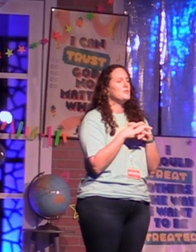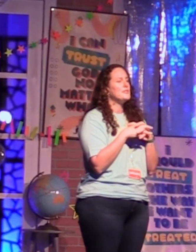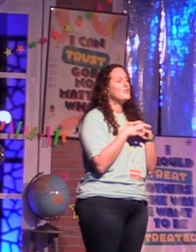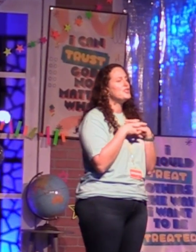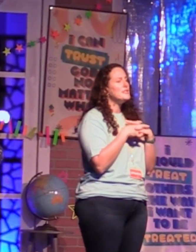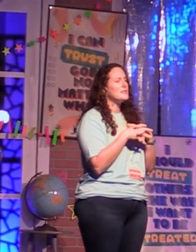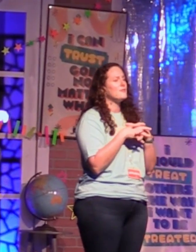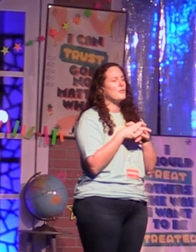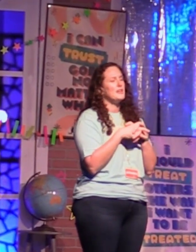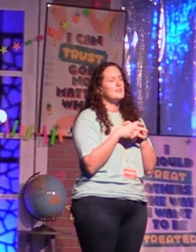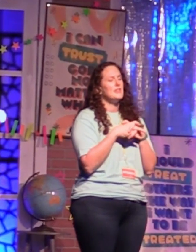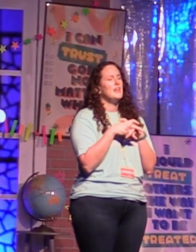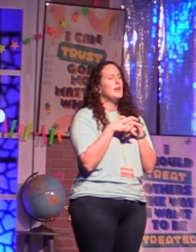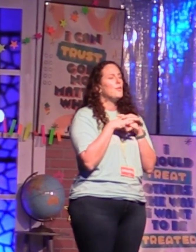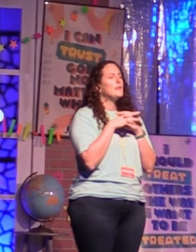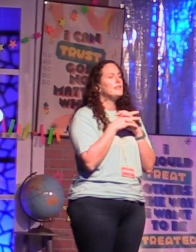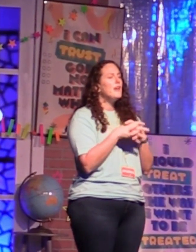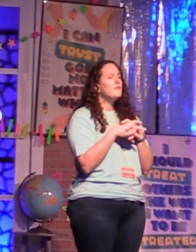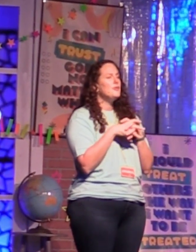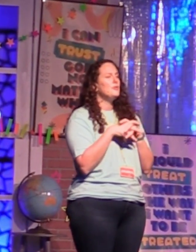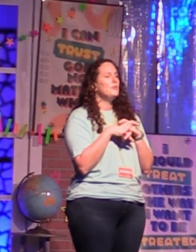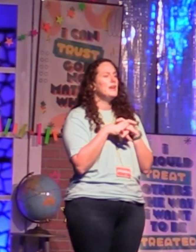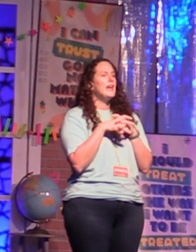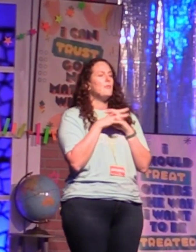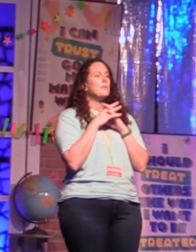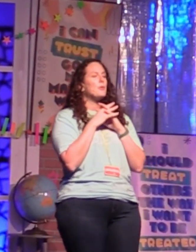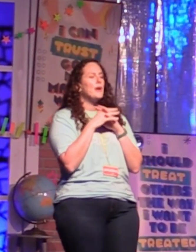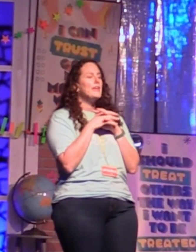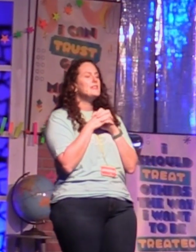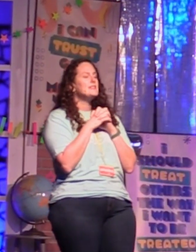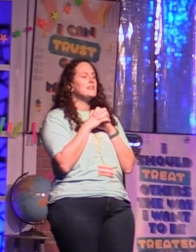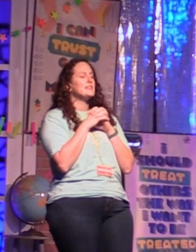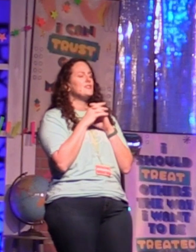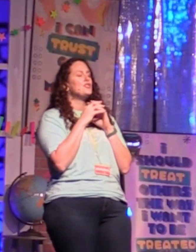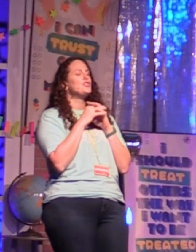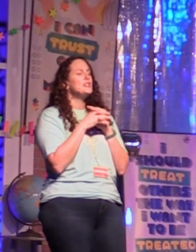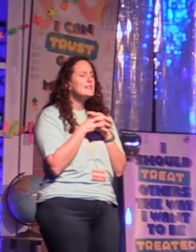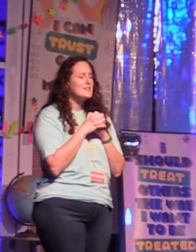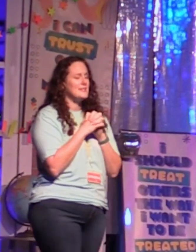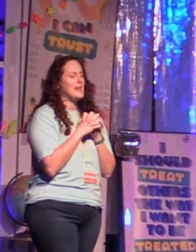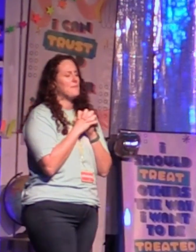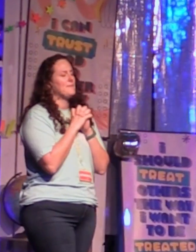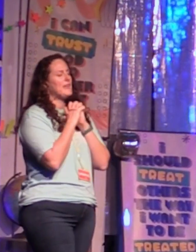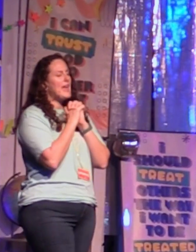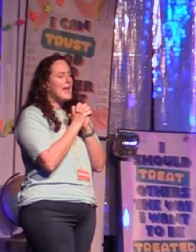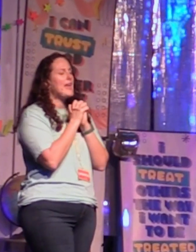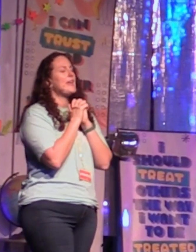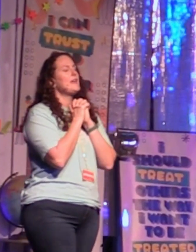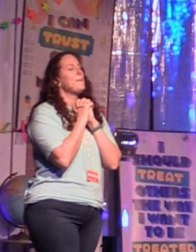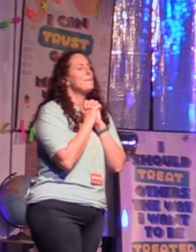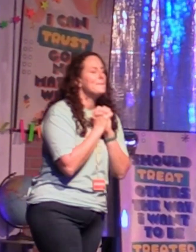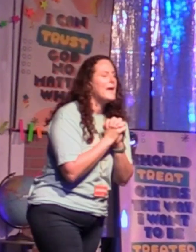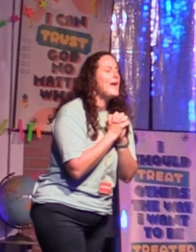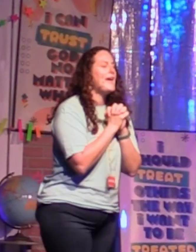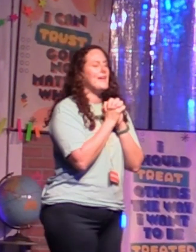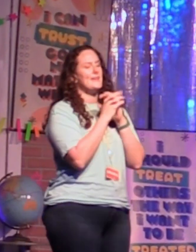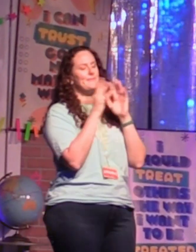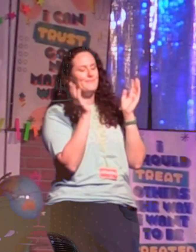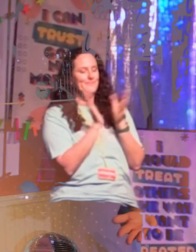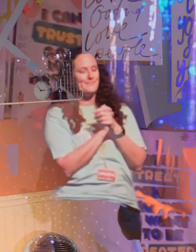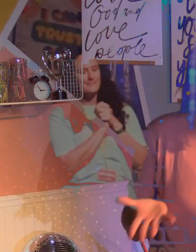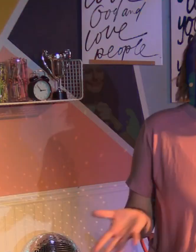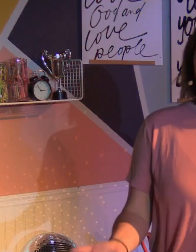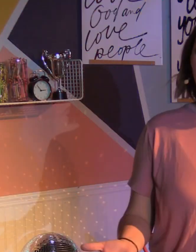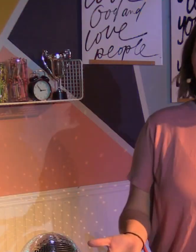and because you sent Jesus for us. We love you and we pray these things in Jesus' name.